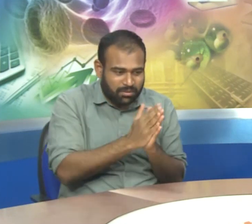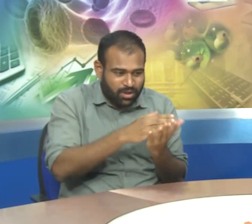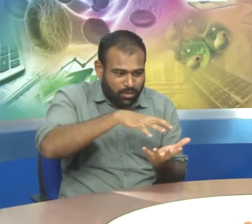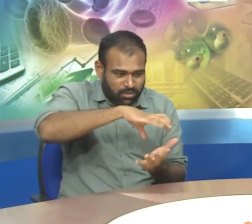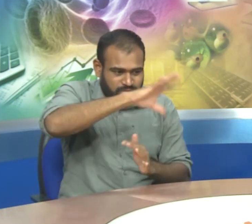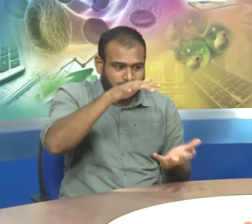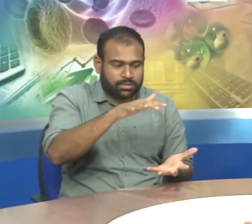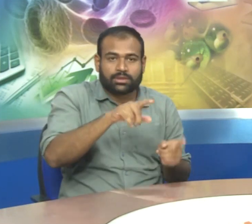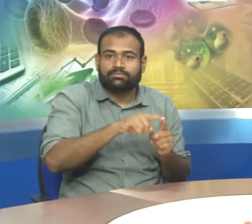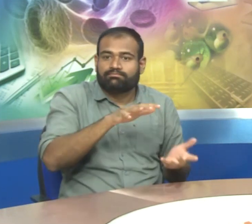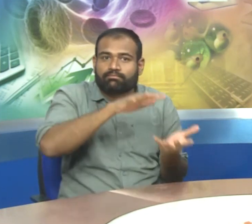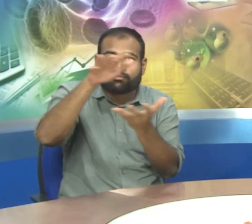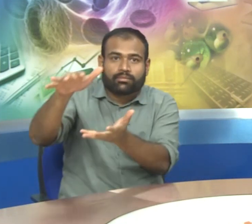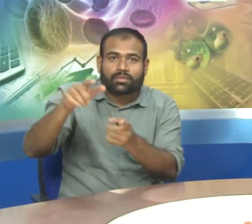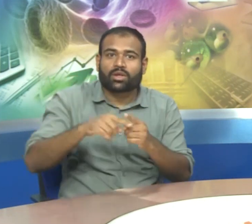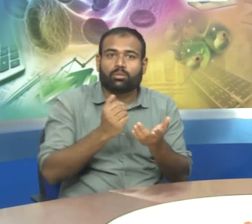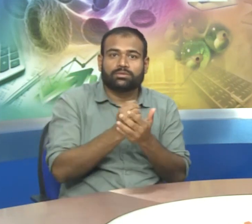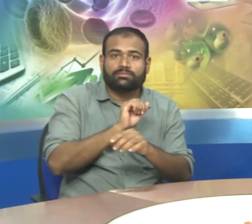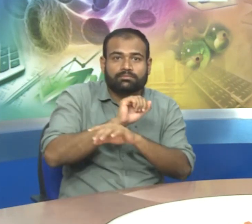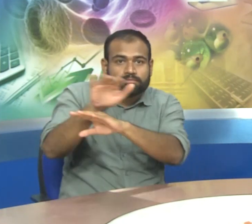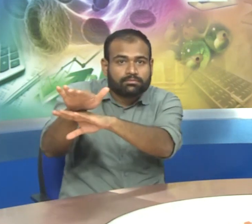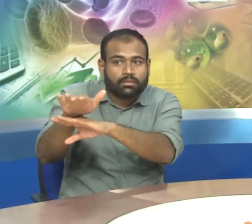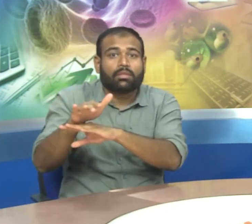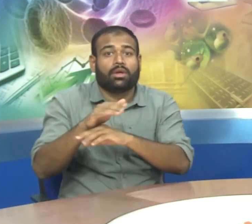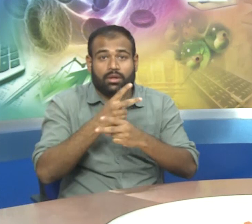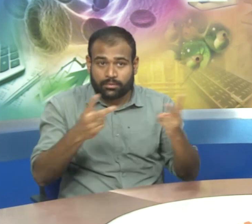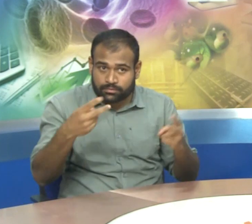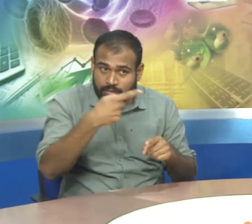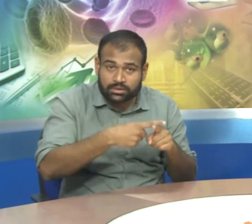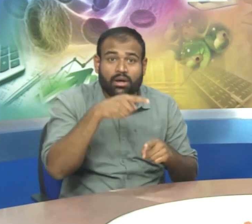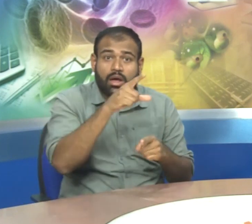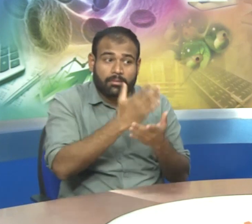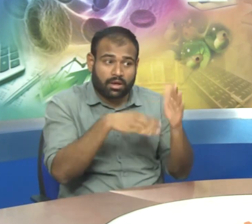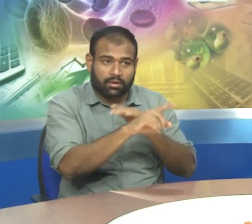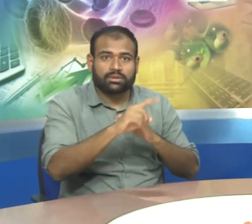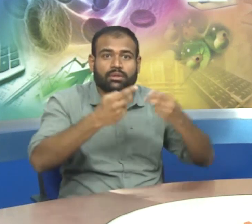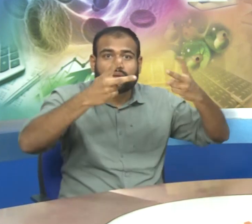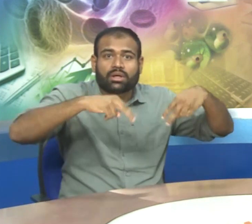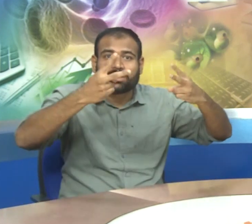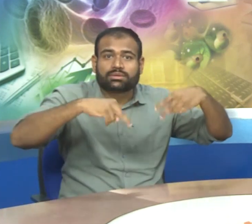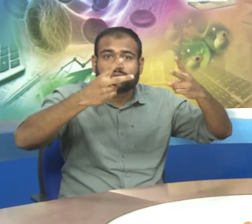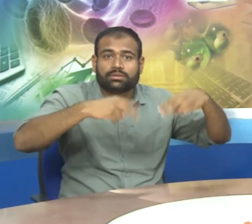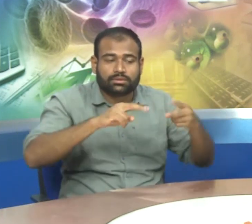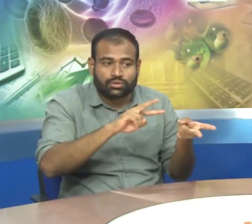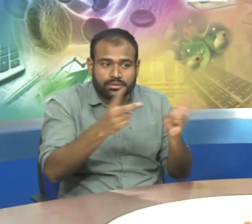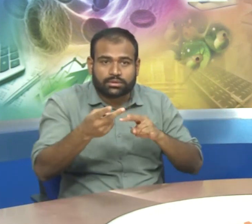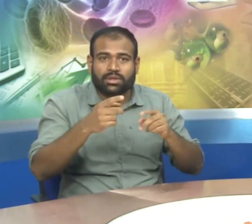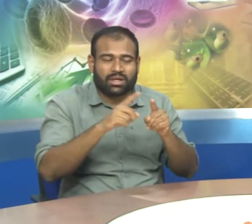translation service, and literature search, and compilation of subject bibliographies and referral